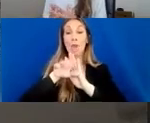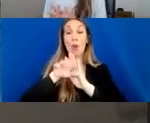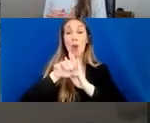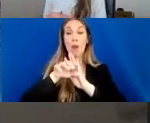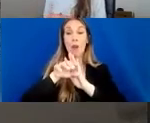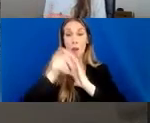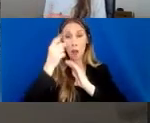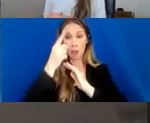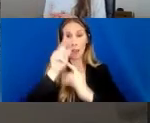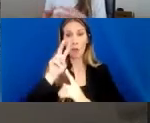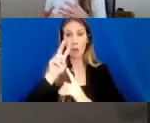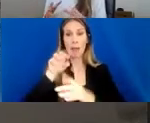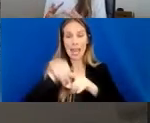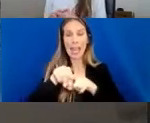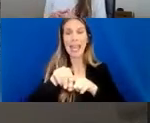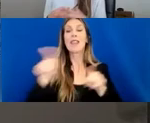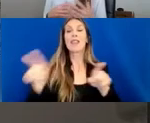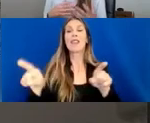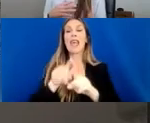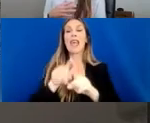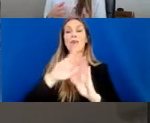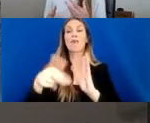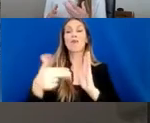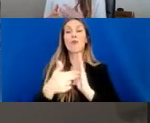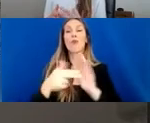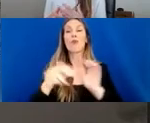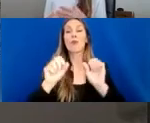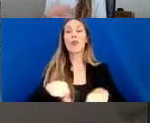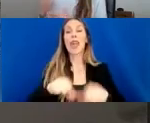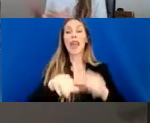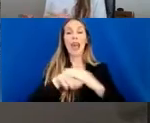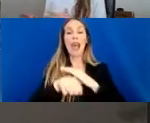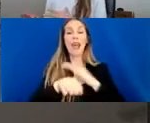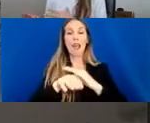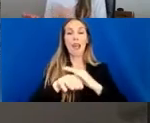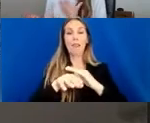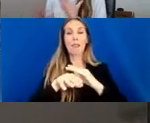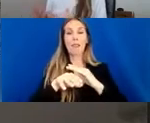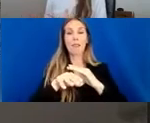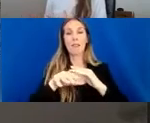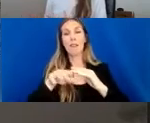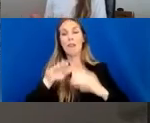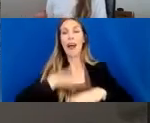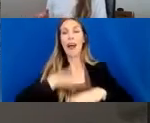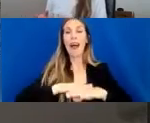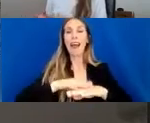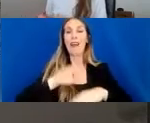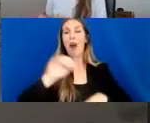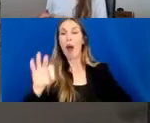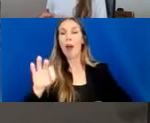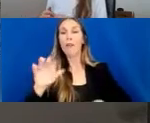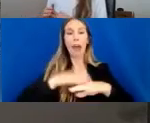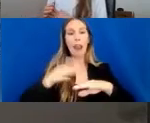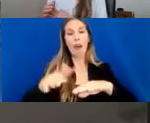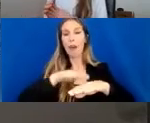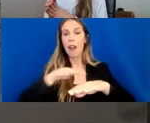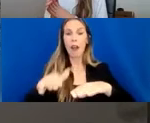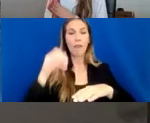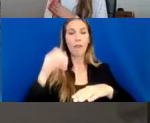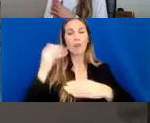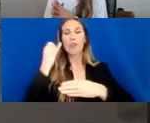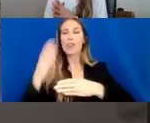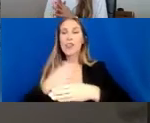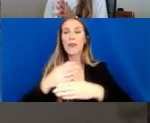role, so you're able to access turning it on and off, sharing your screen if you're the presenter to share content.